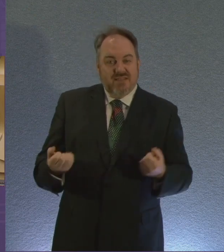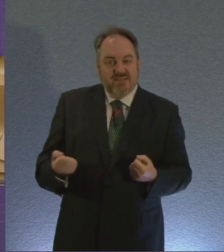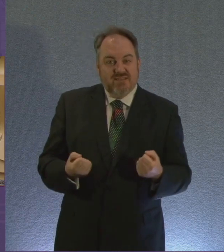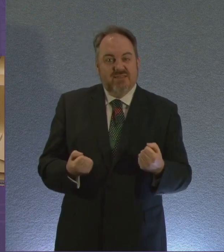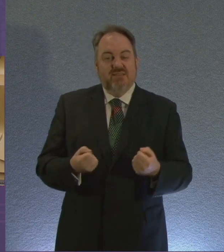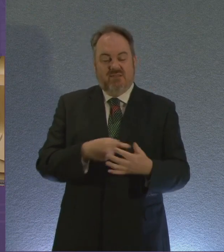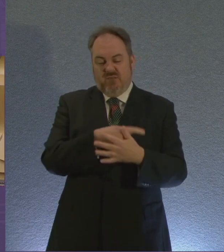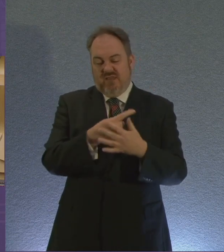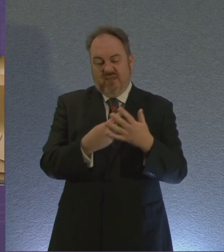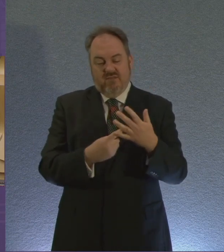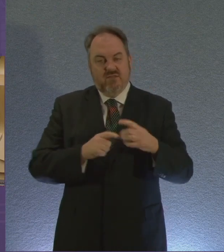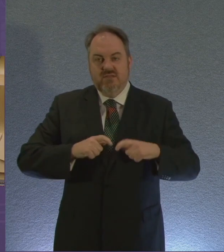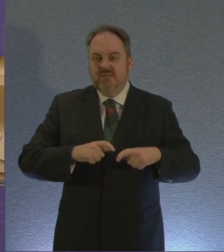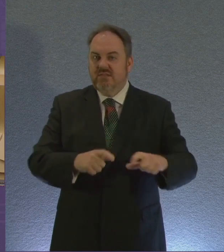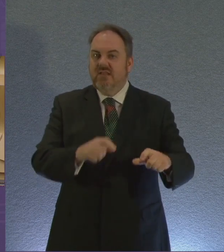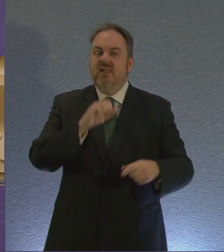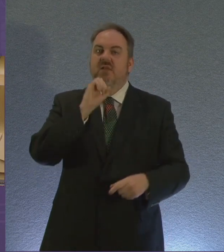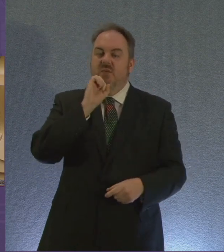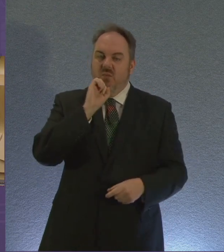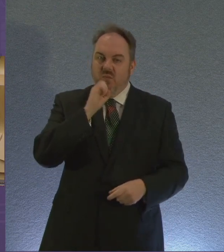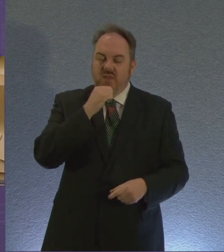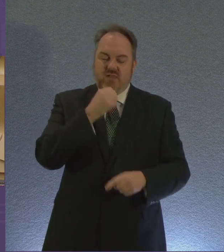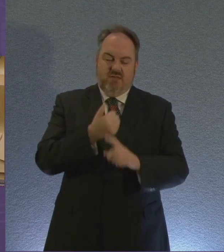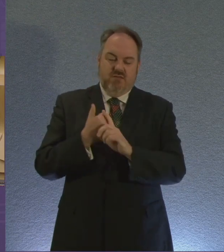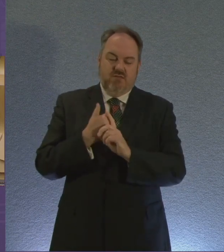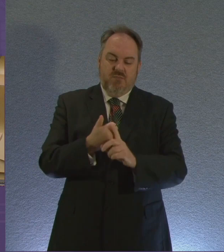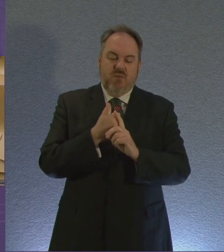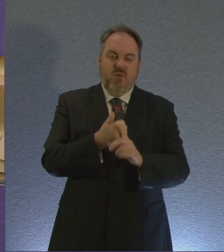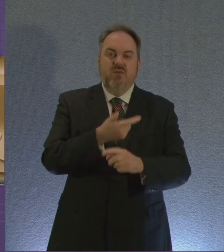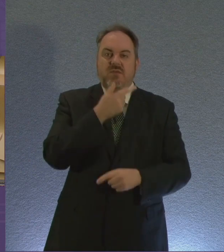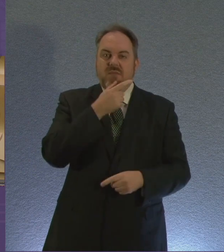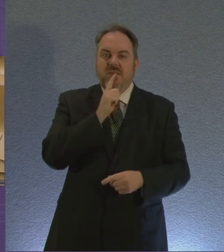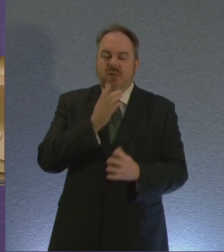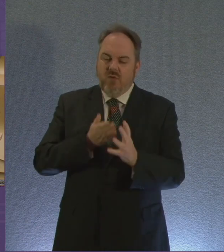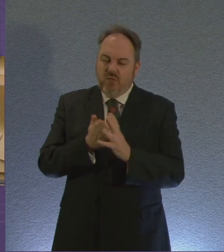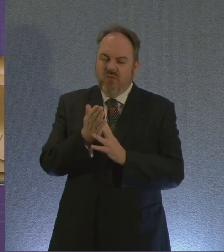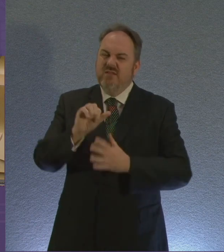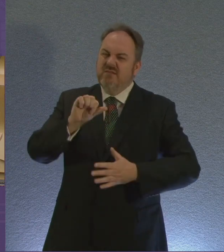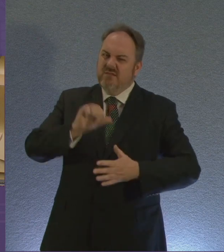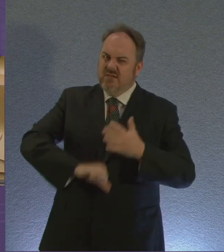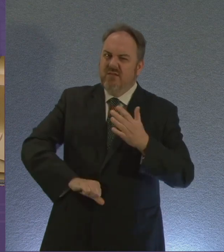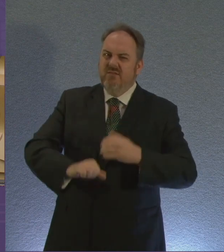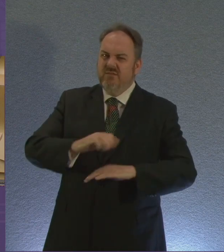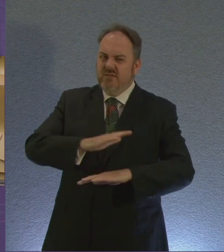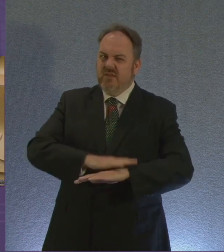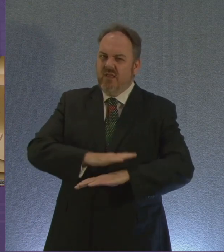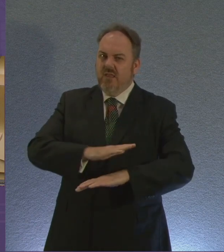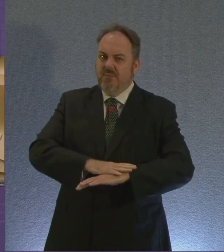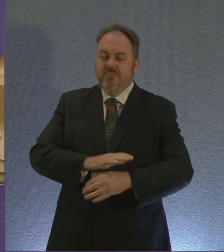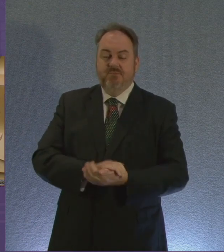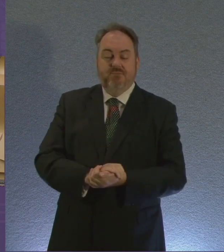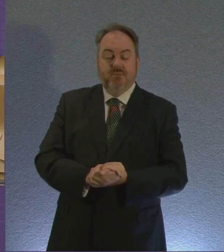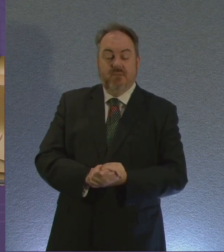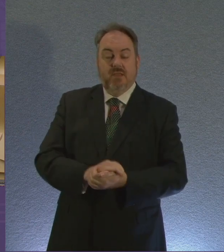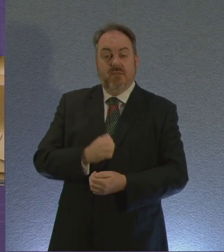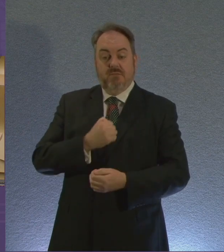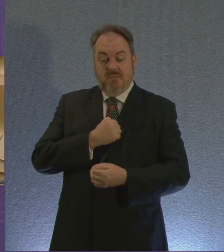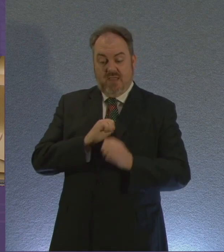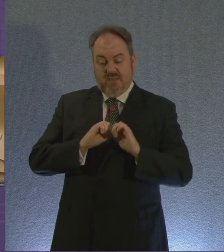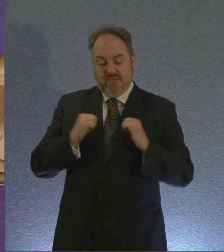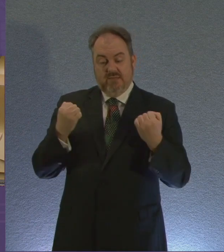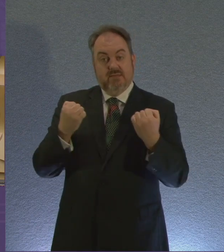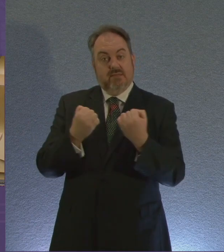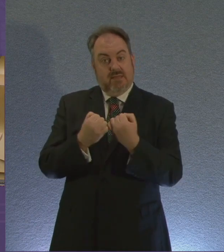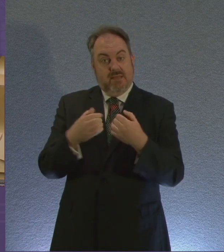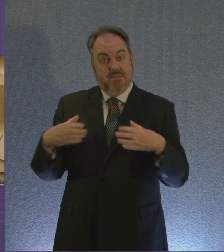Foods. They will all provide crucial support to people in Scotland during this difficult time. My officials in the Scottish Government and